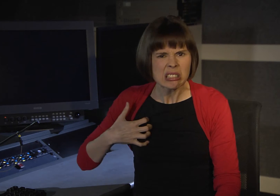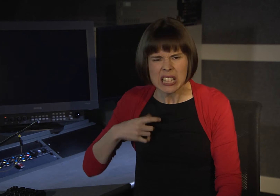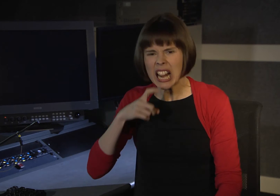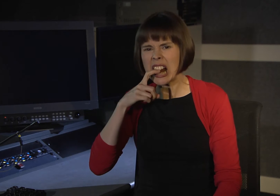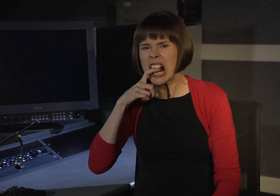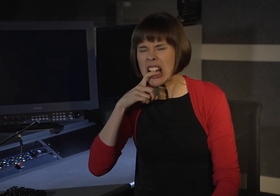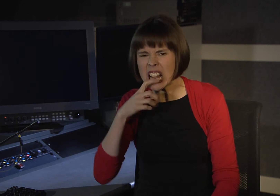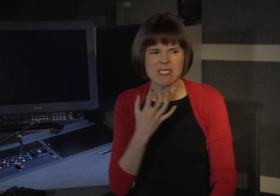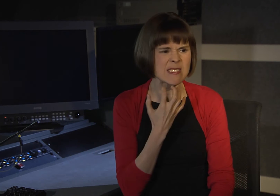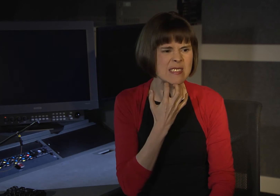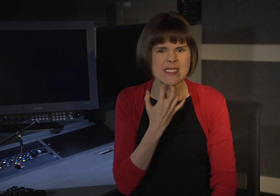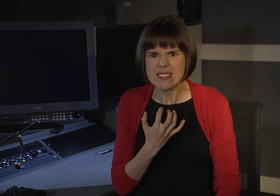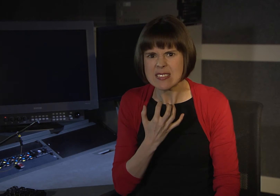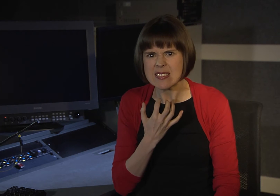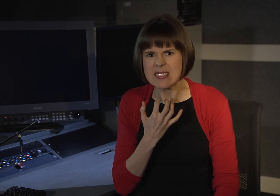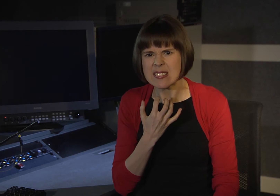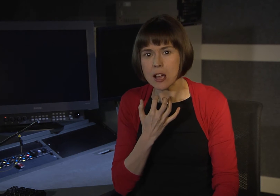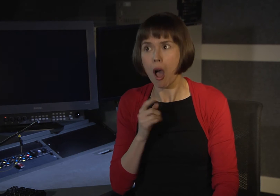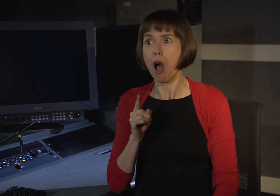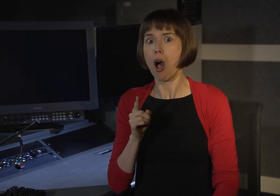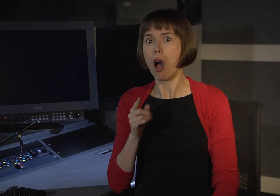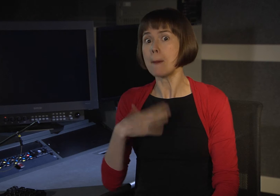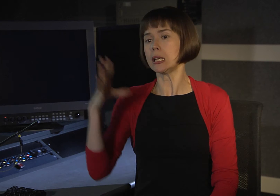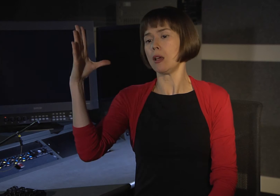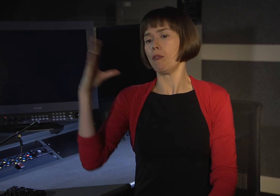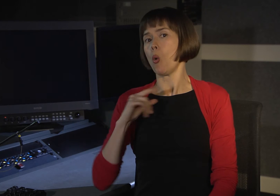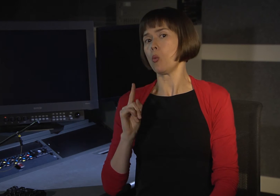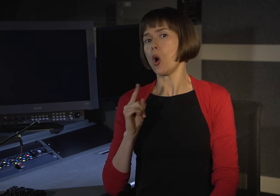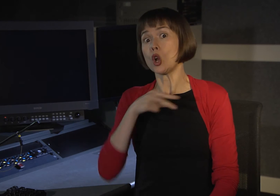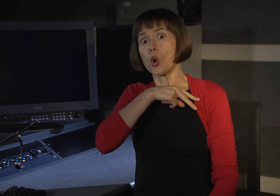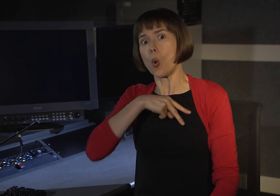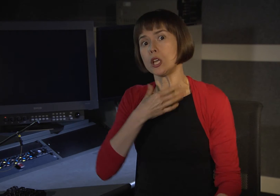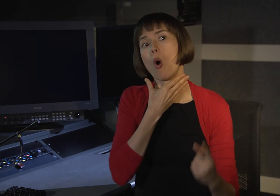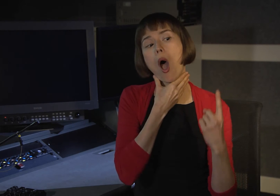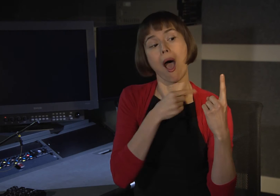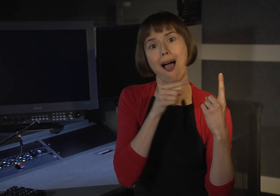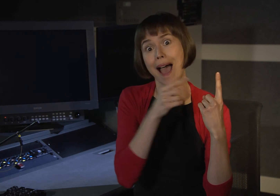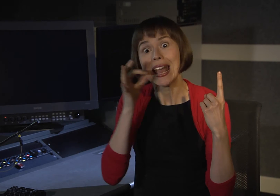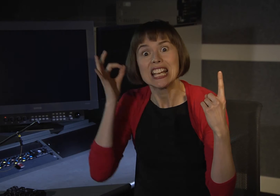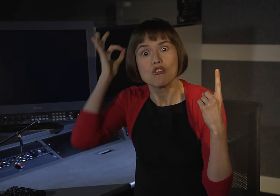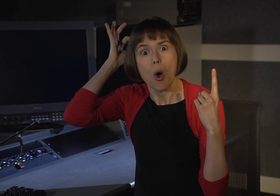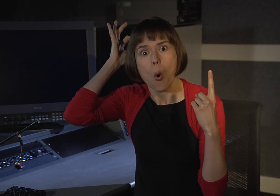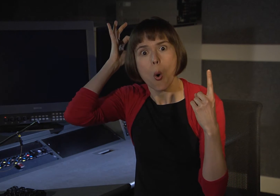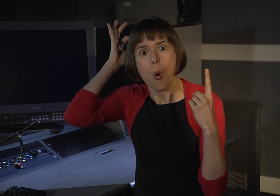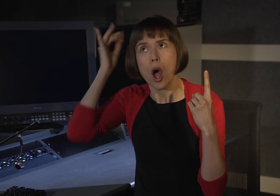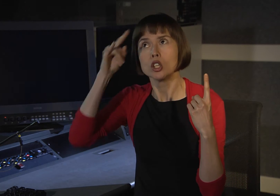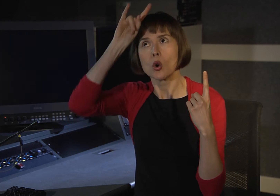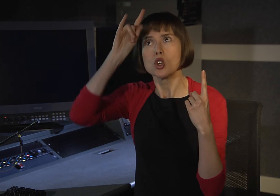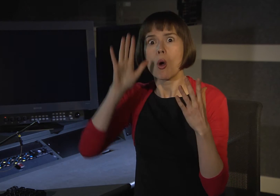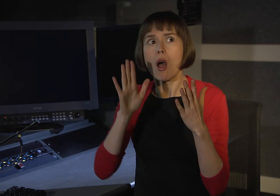Now next we come to Don John, who is a jealous and bad-tempered man. And when Don John is told